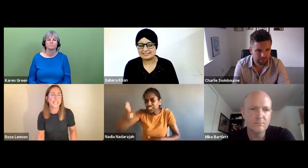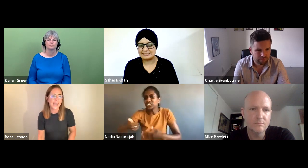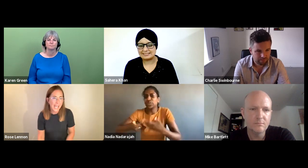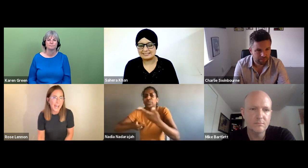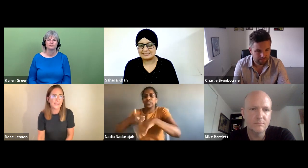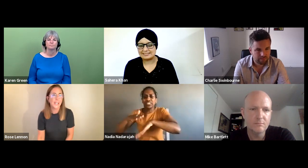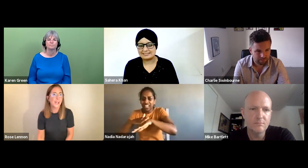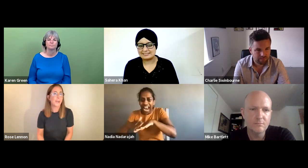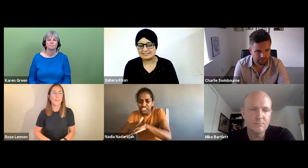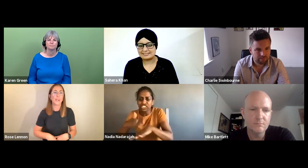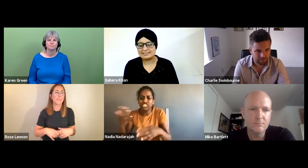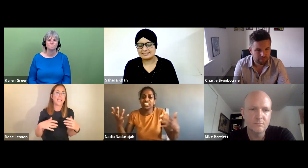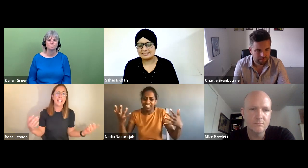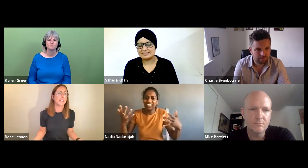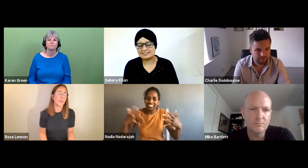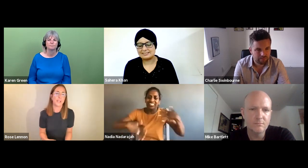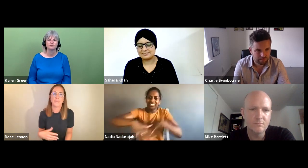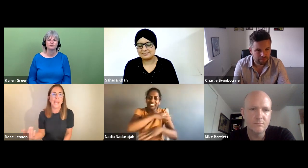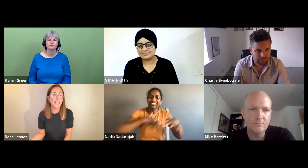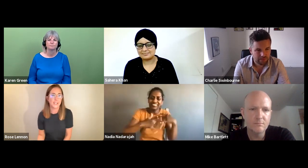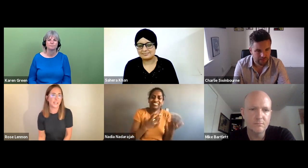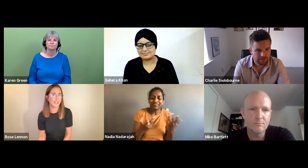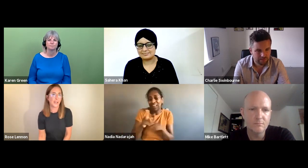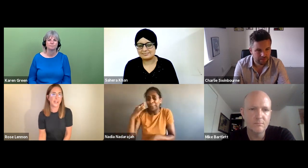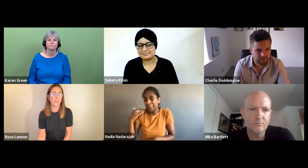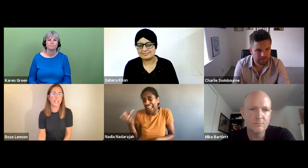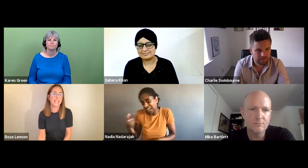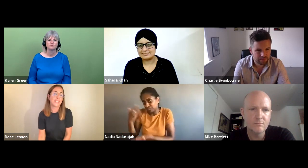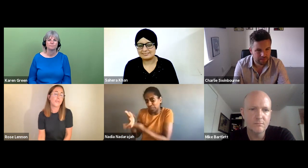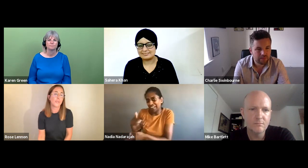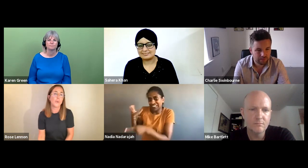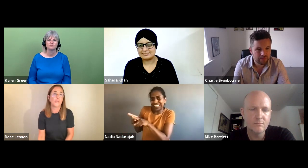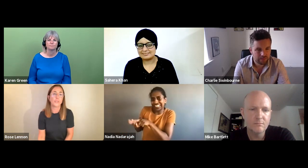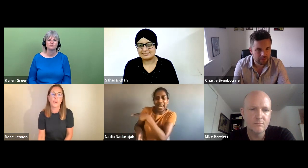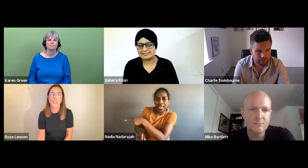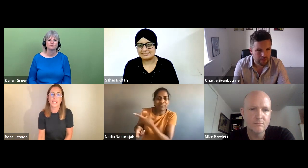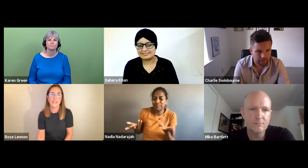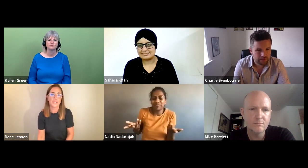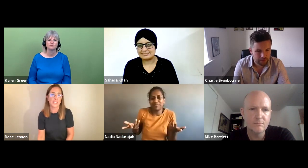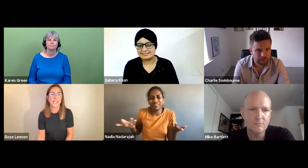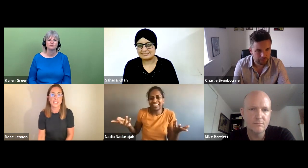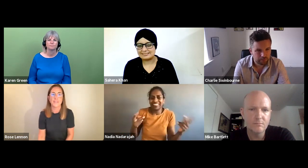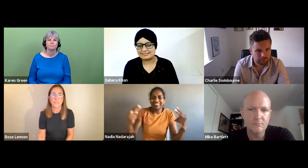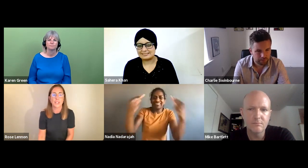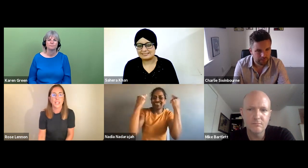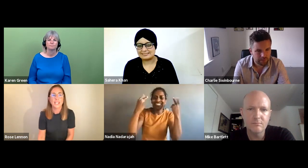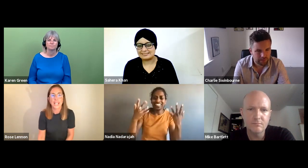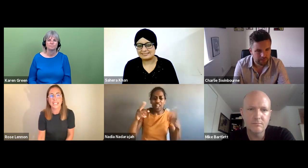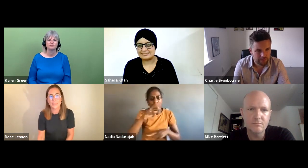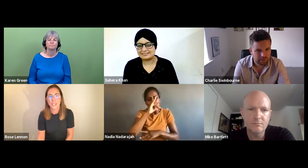they have, whether we be Hindu, whether we be Asian? You know, I think we need to draw more on the positives than the negatives, but sadly